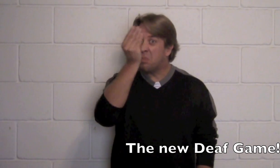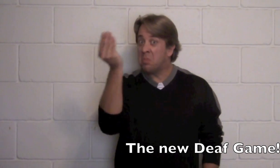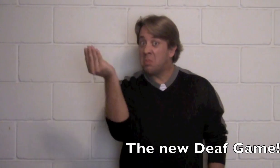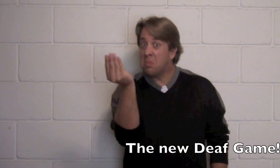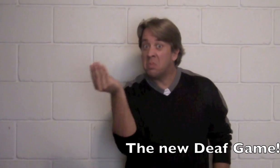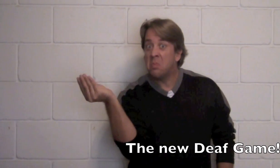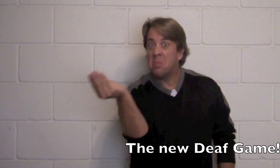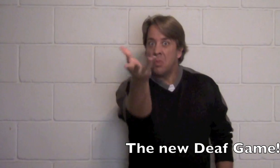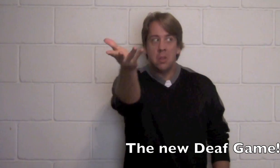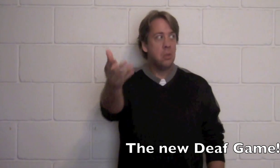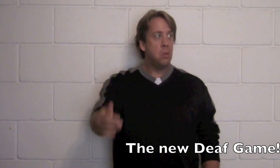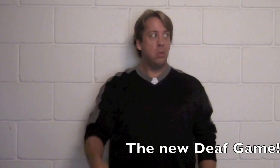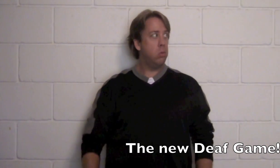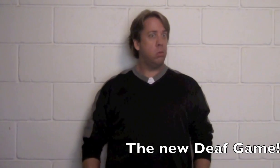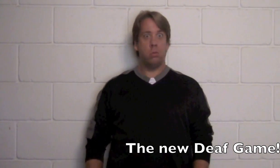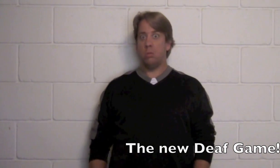Hey, I gotta tell you something.